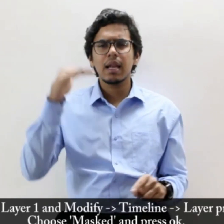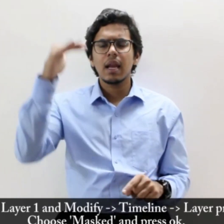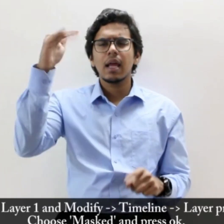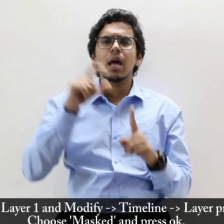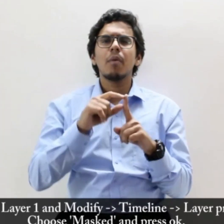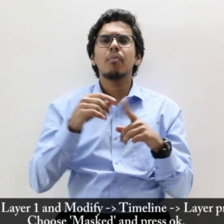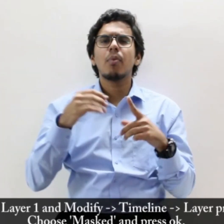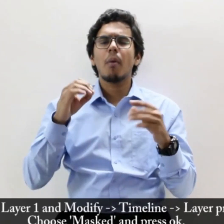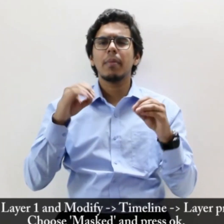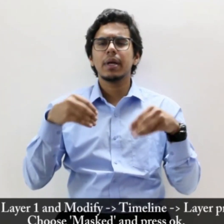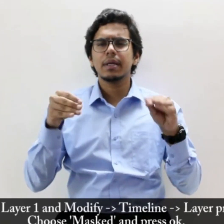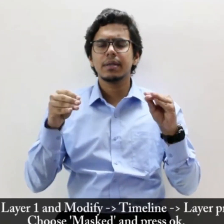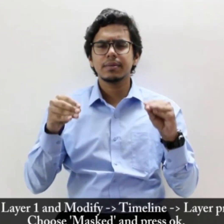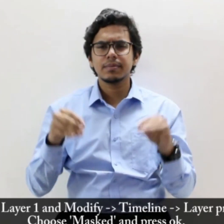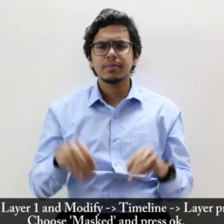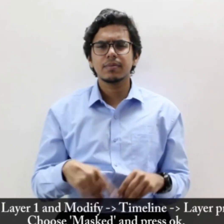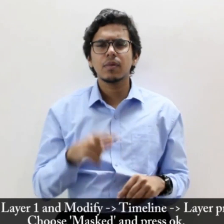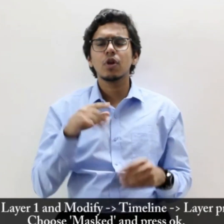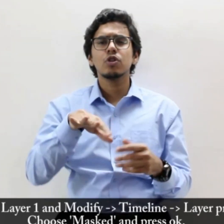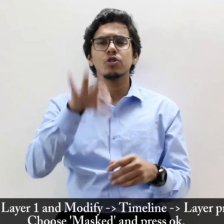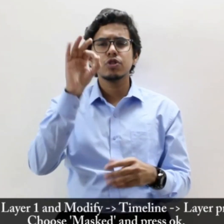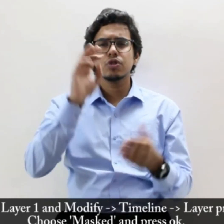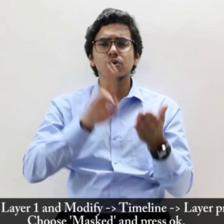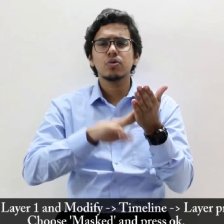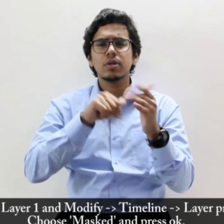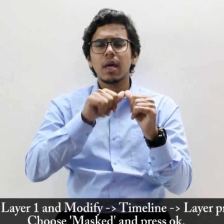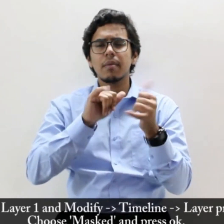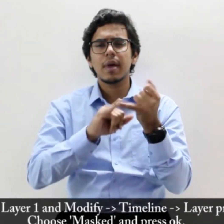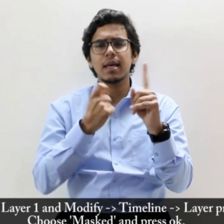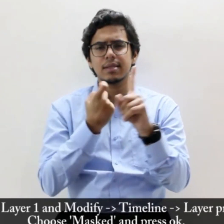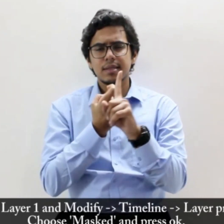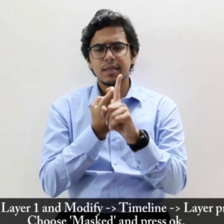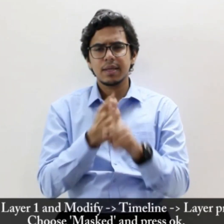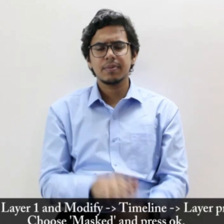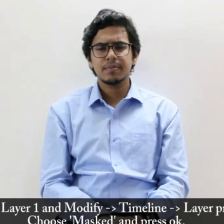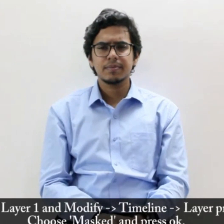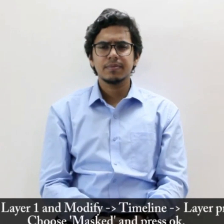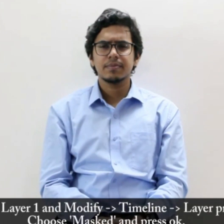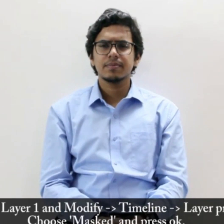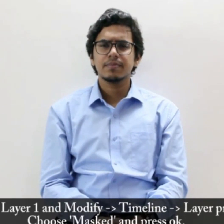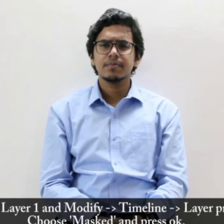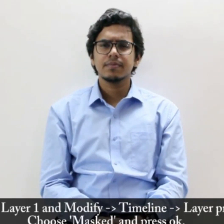Timeline, layer properties, choose masked and press OK.